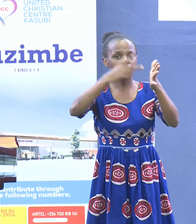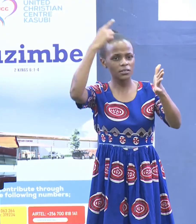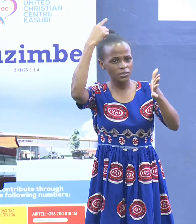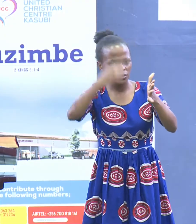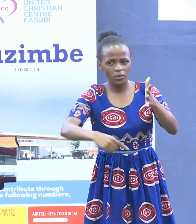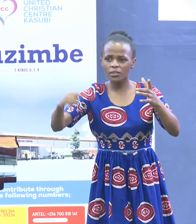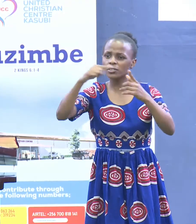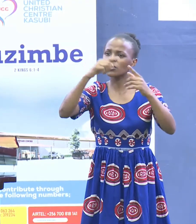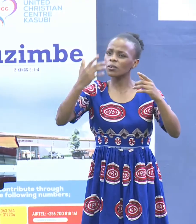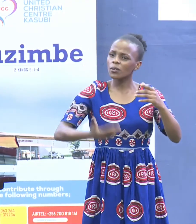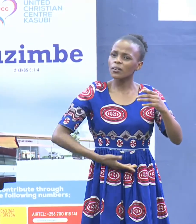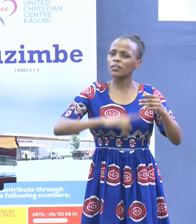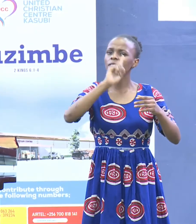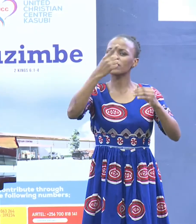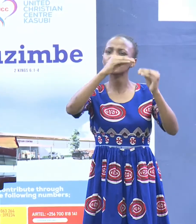crucial.